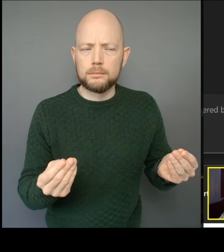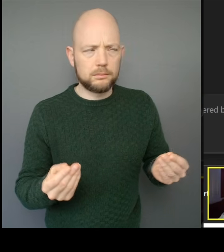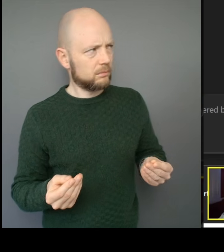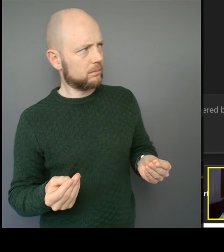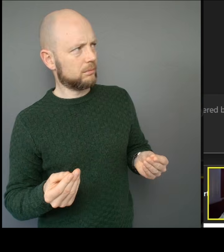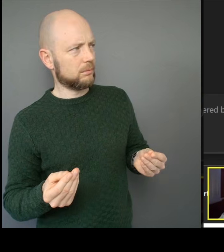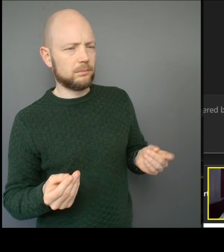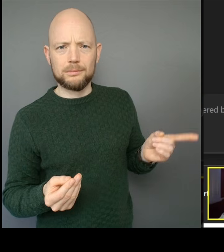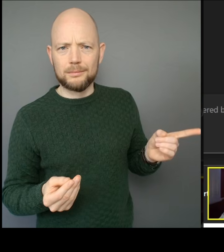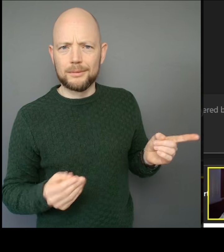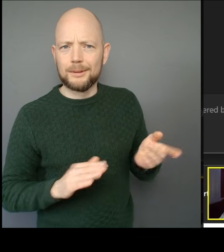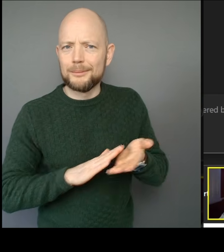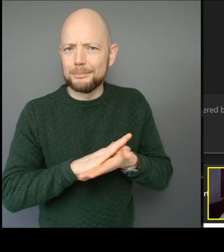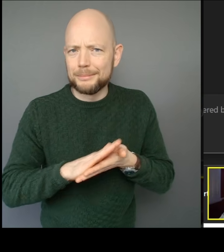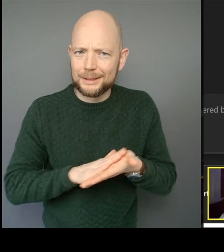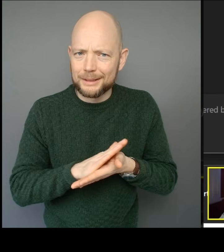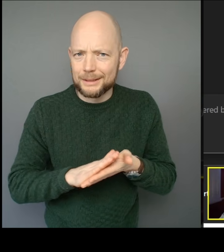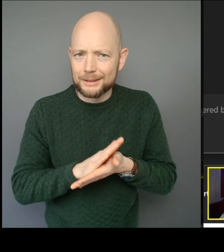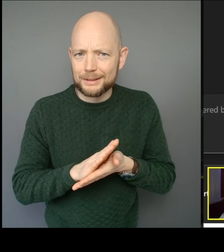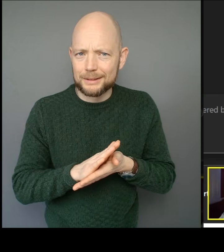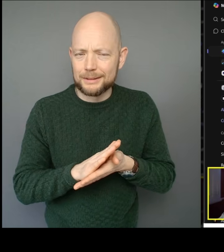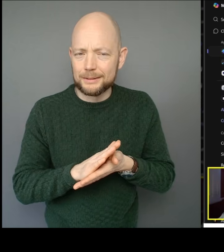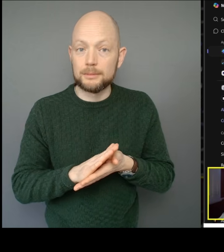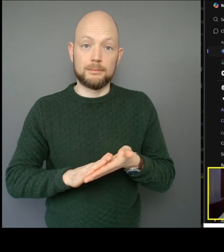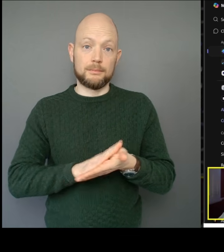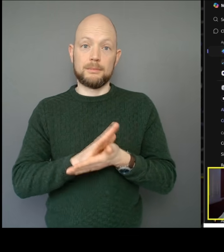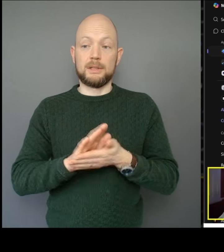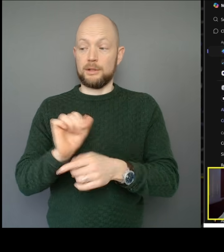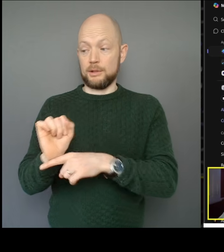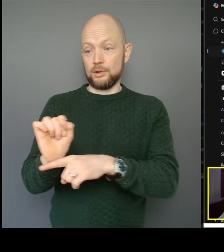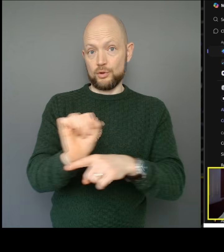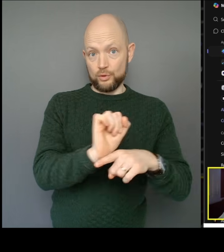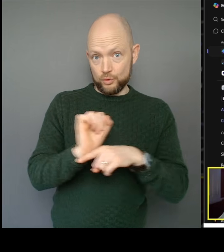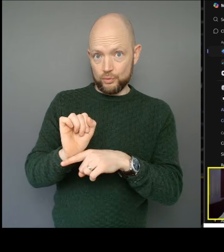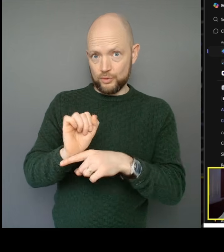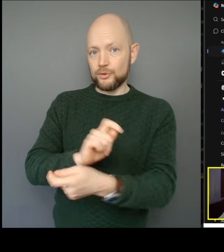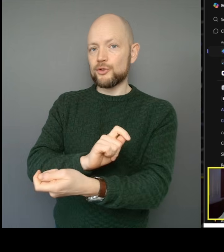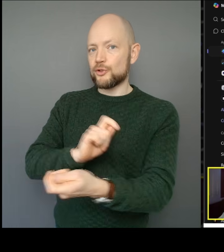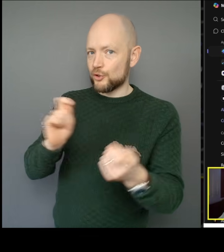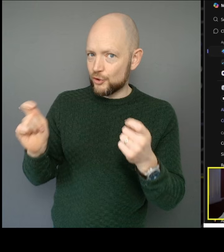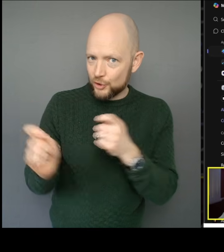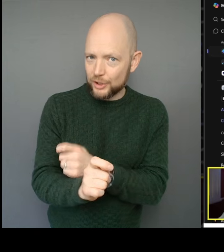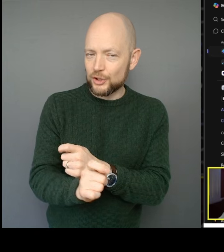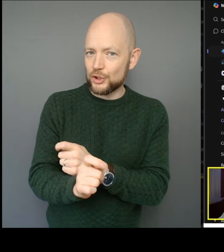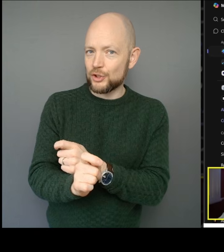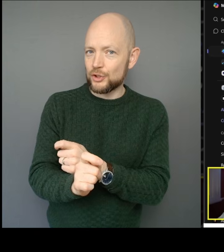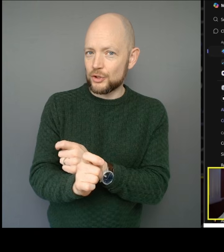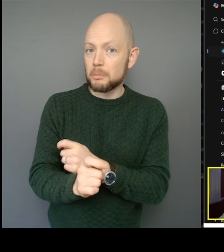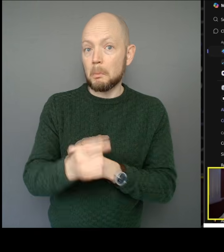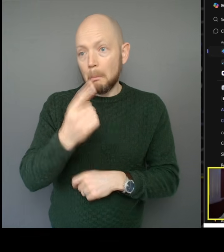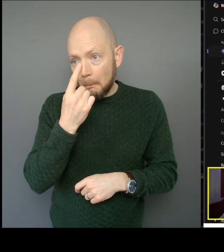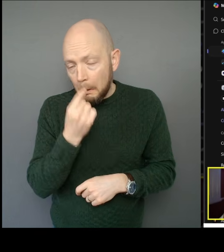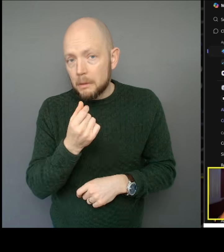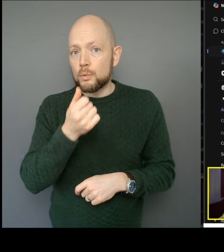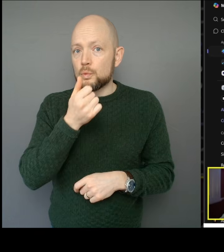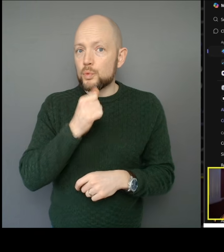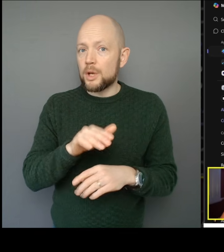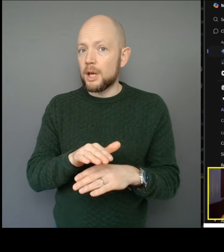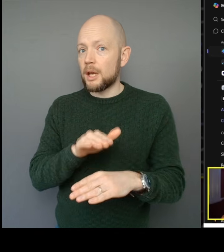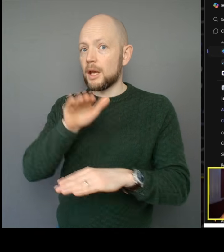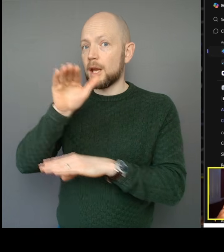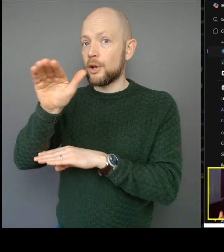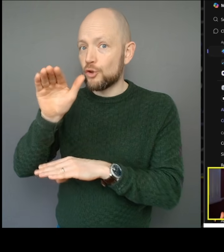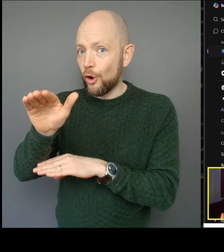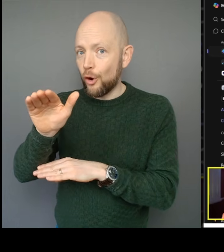see that basically this shield got grayed out. This is interesting in that you can now use your large